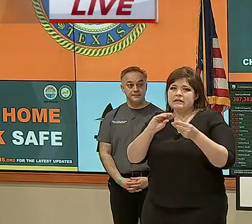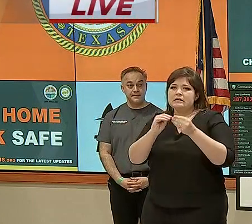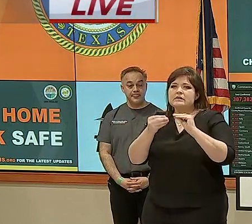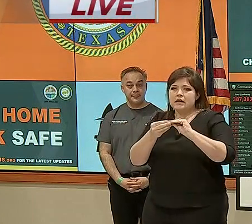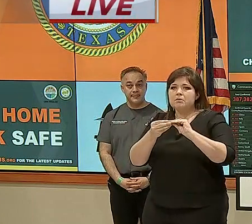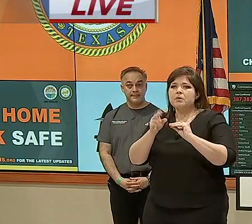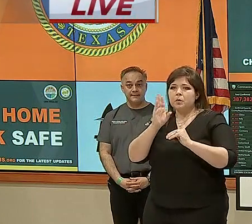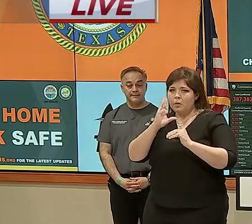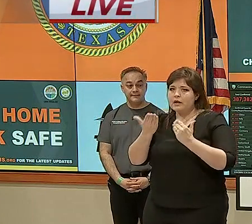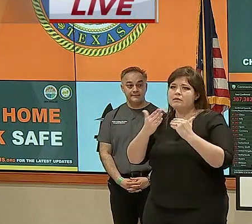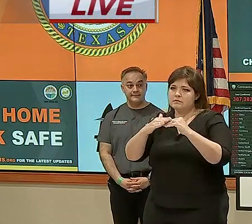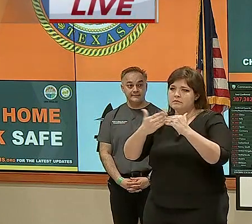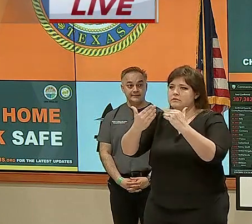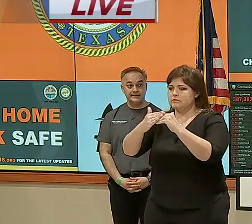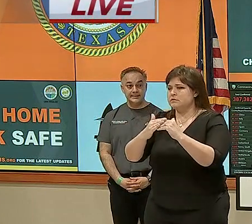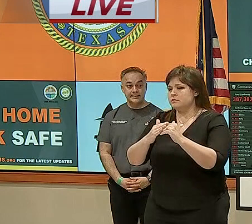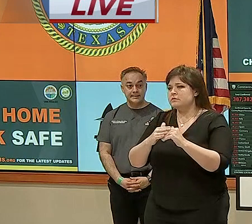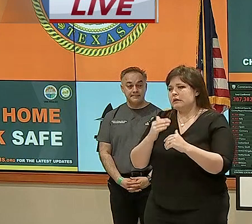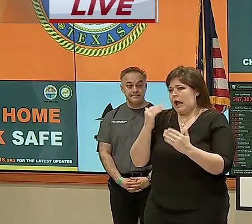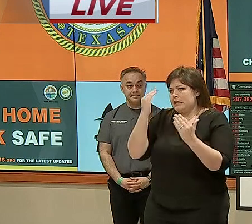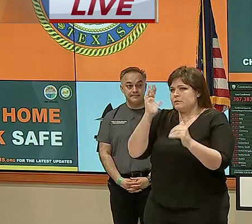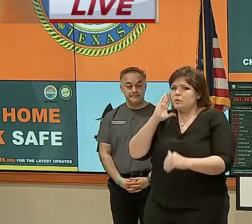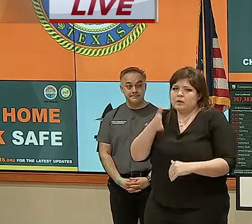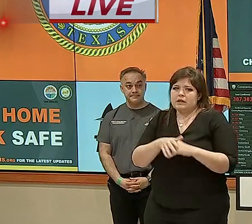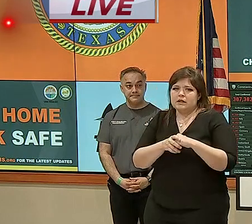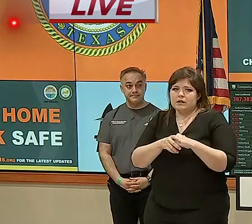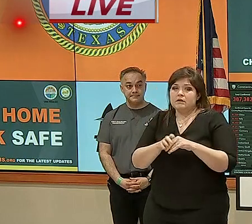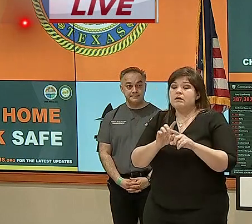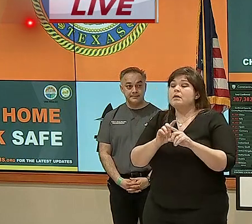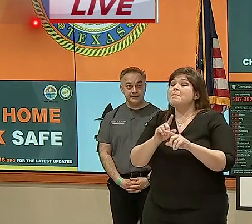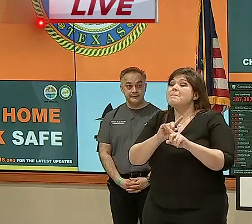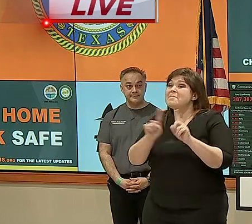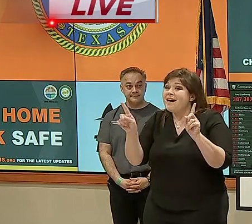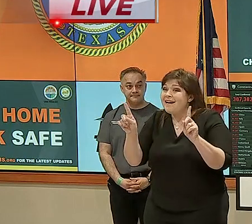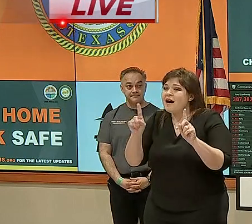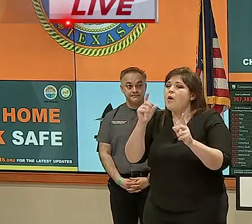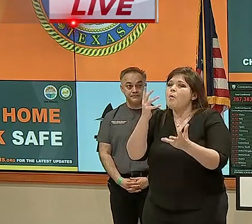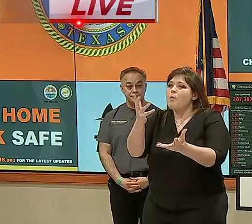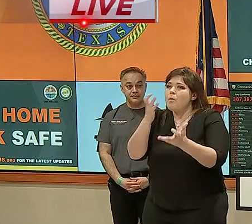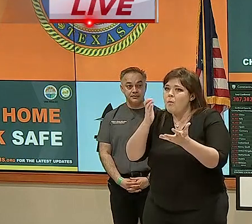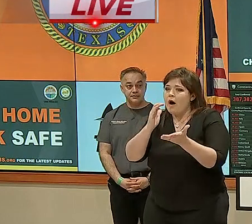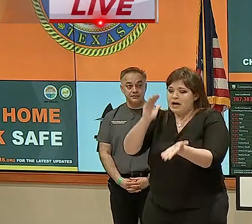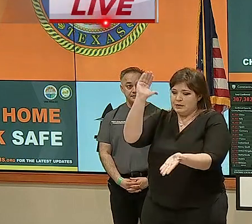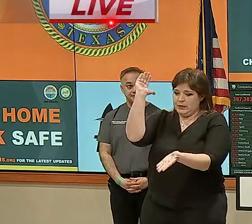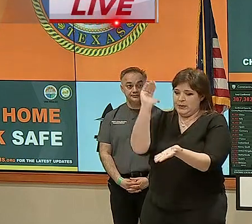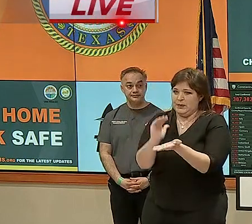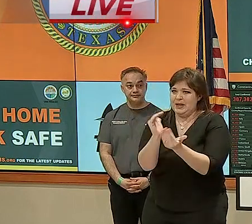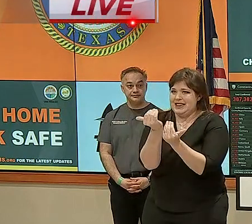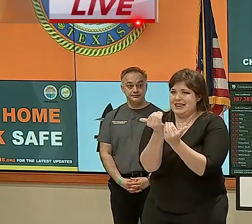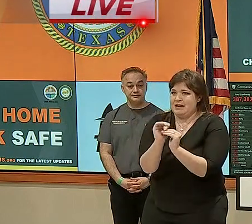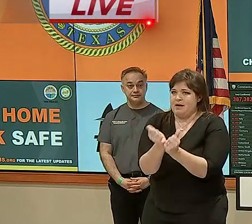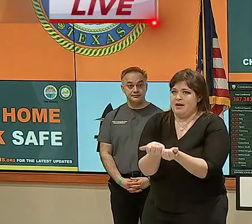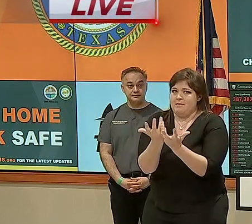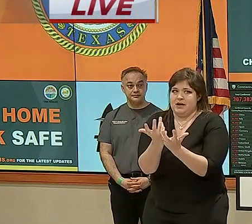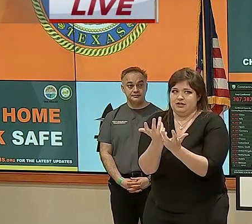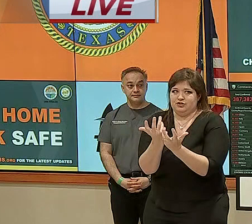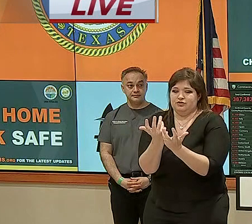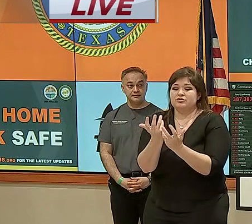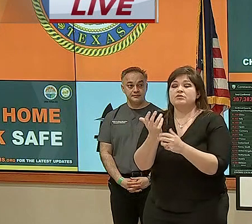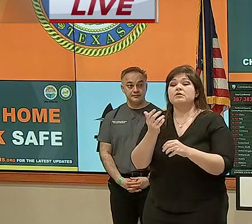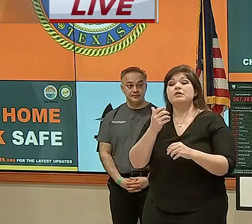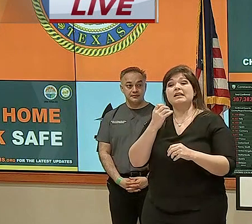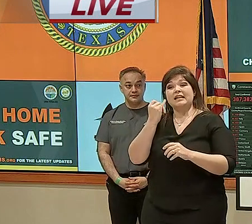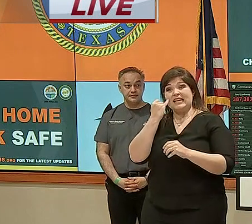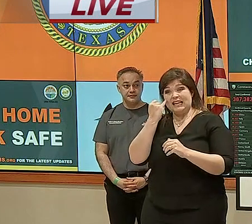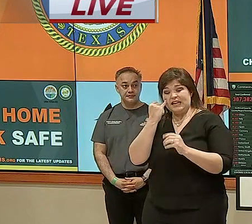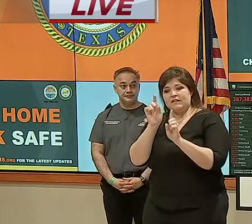blunt its progression. If we work together, we can get on top of COVID-19, and the sooner we